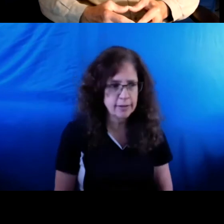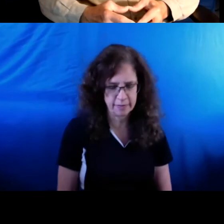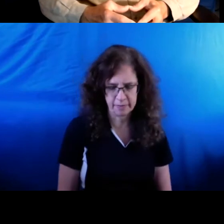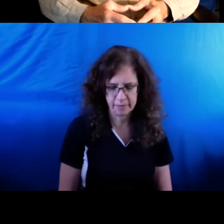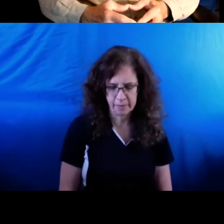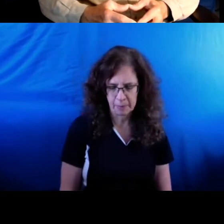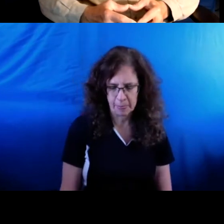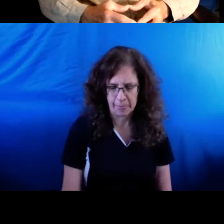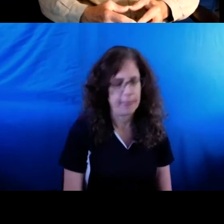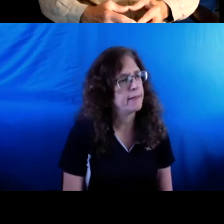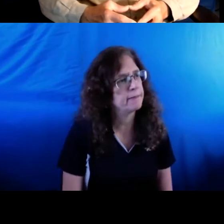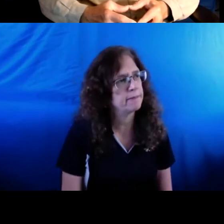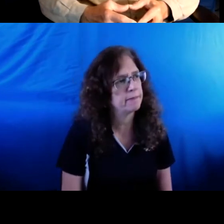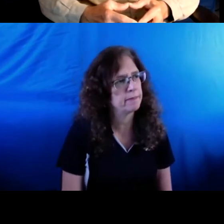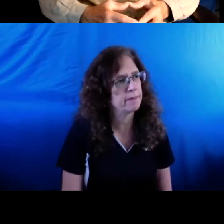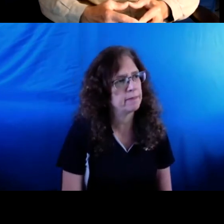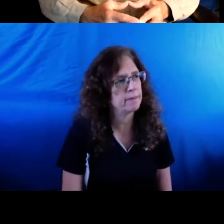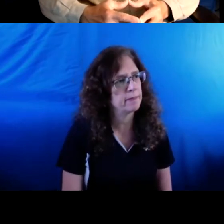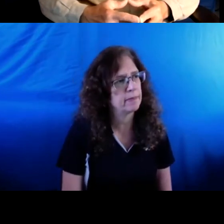windows. It's very nice.